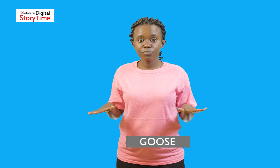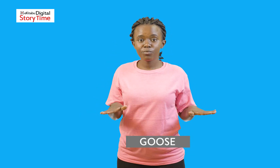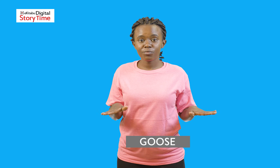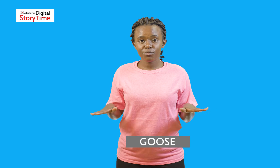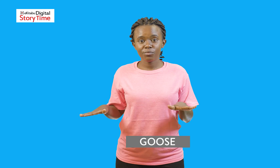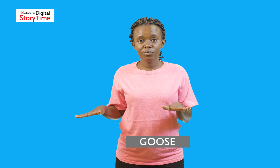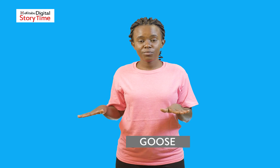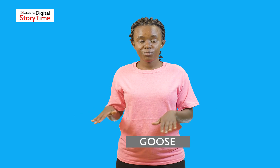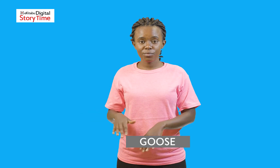Goose.